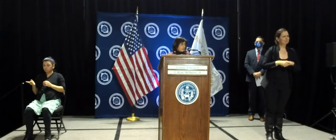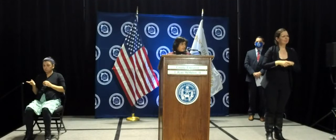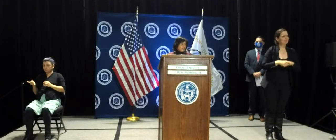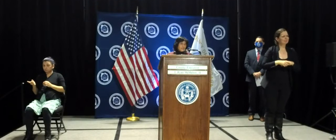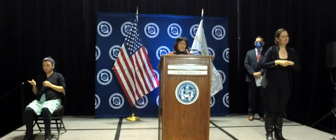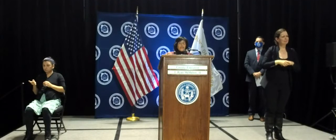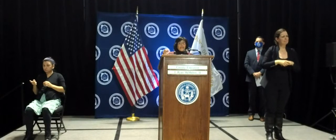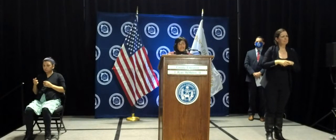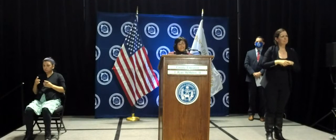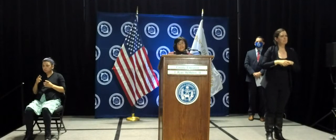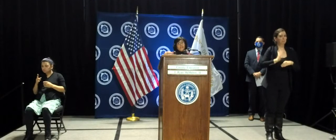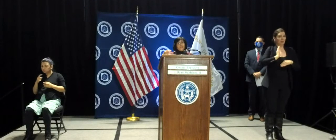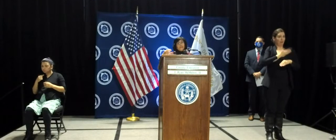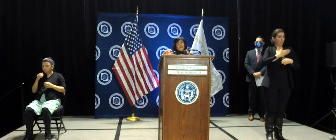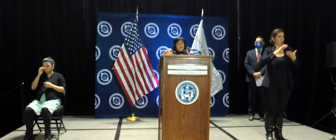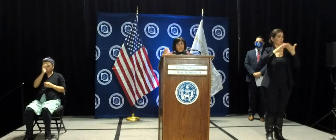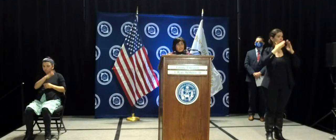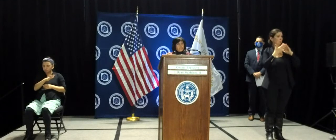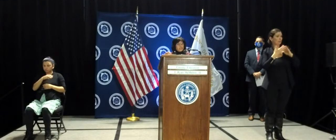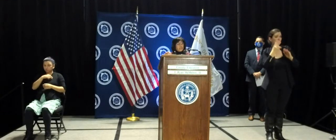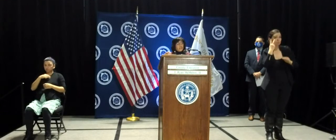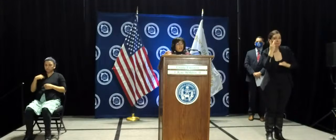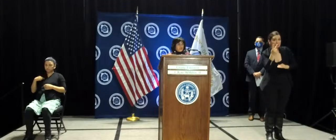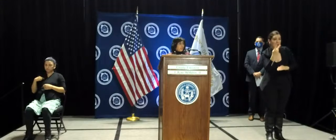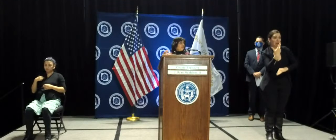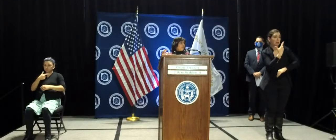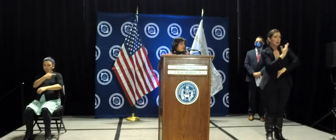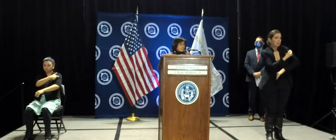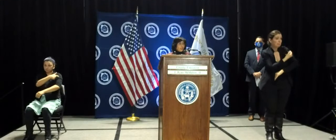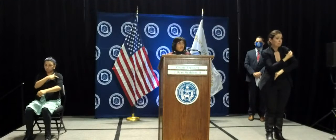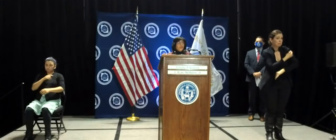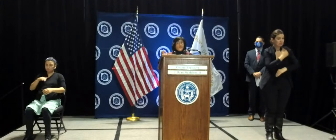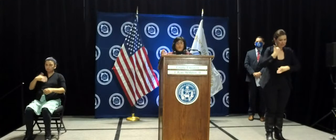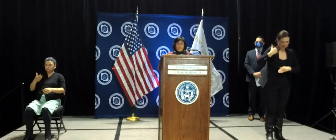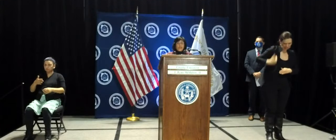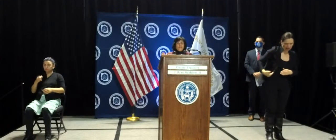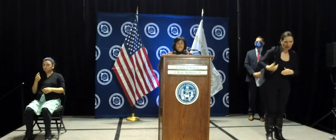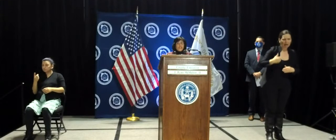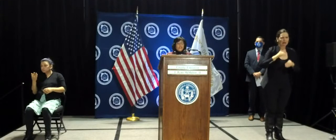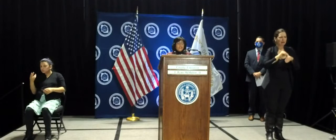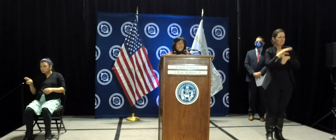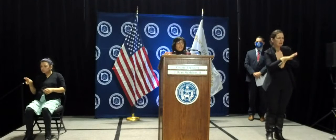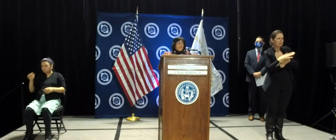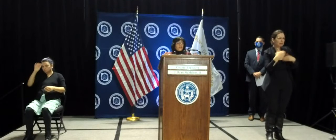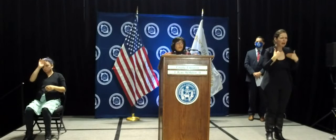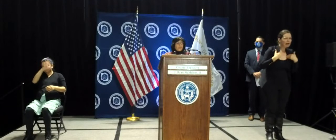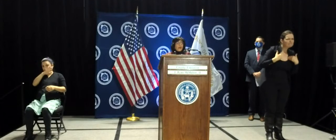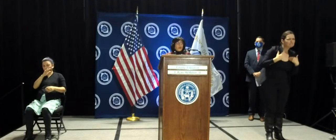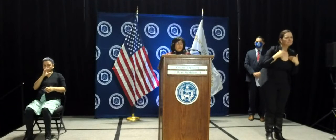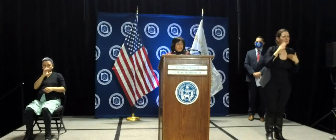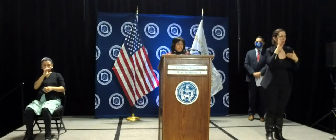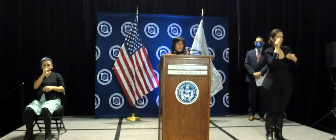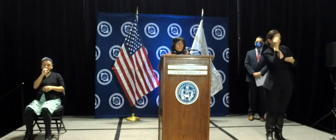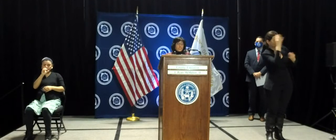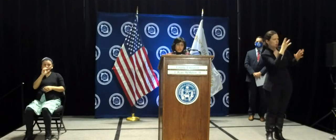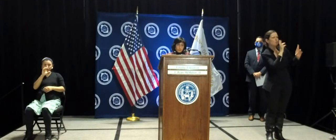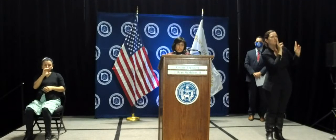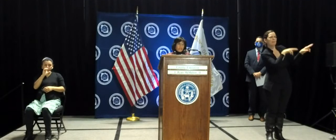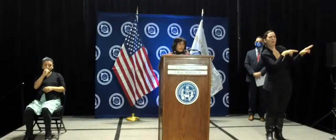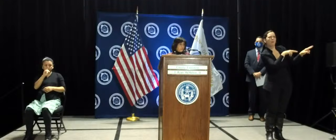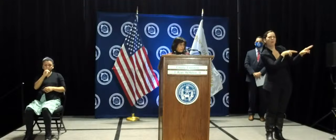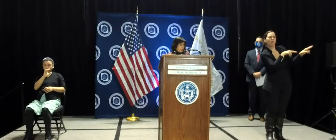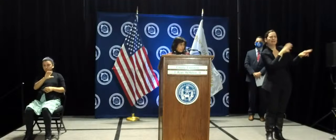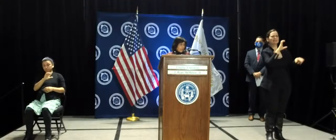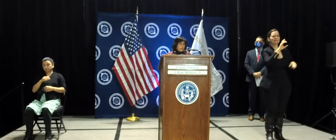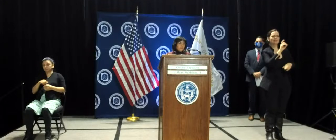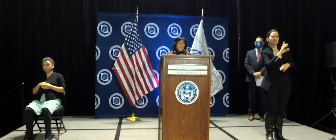patient population, and the patient himself or herself will have that empowerment to